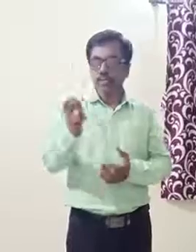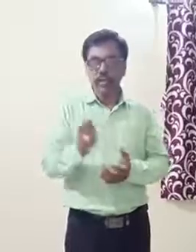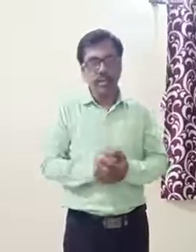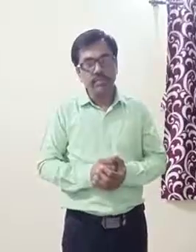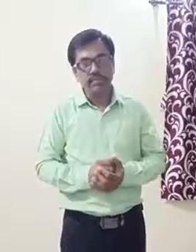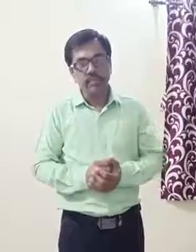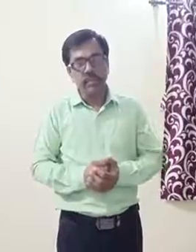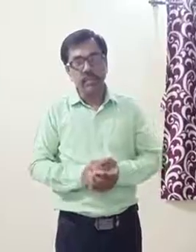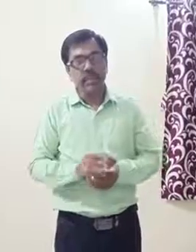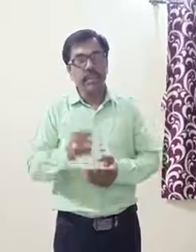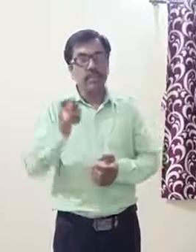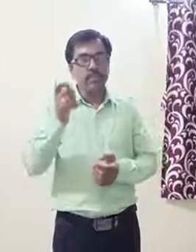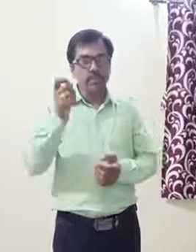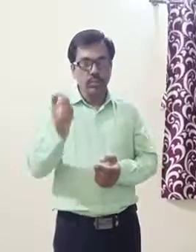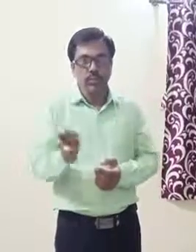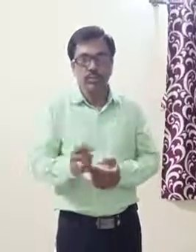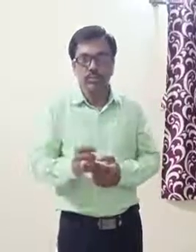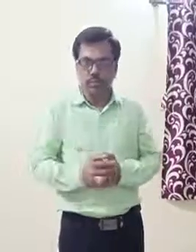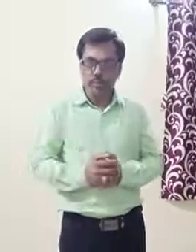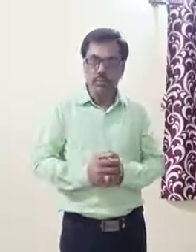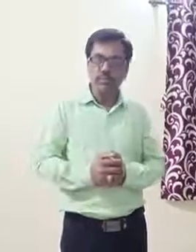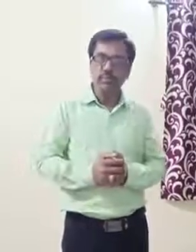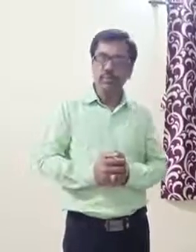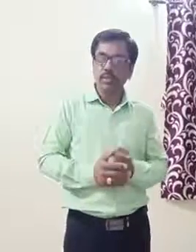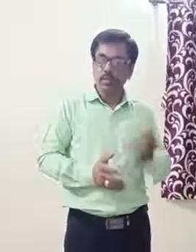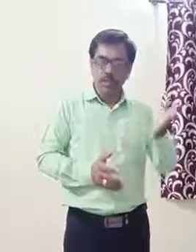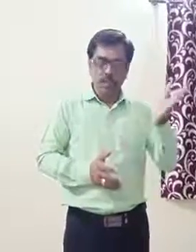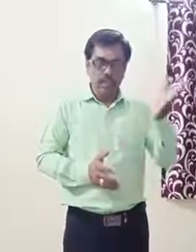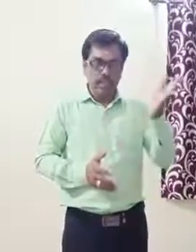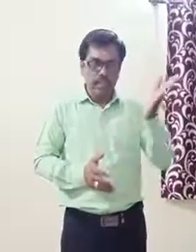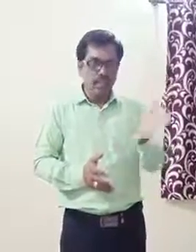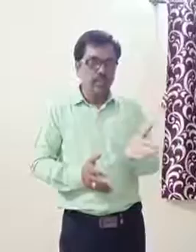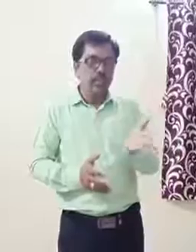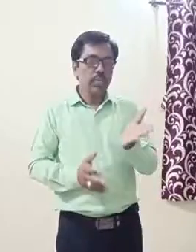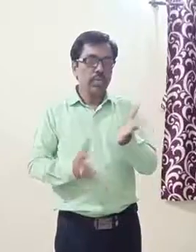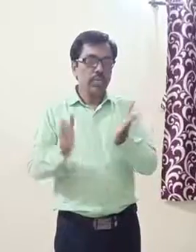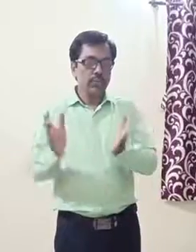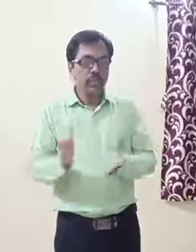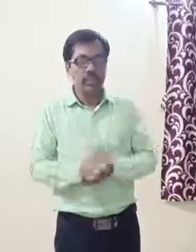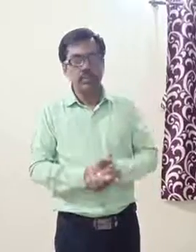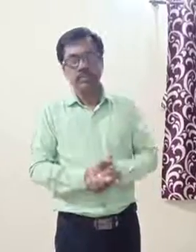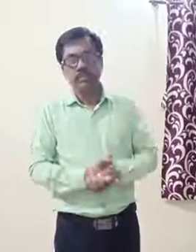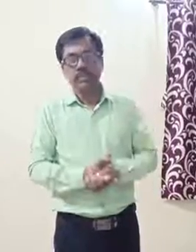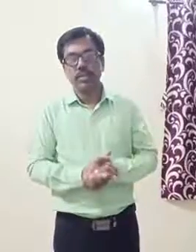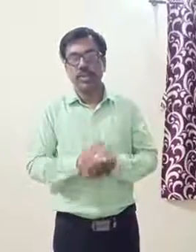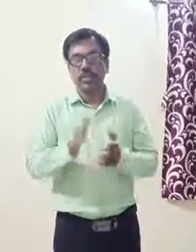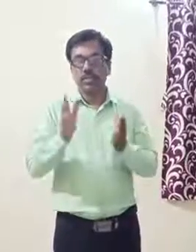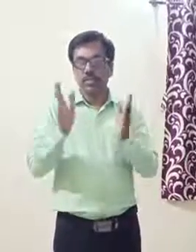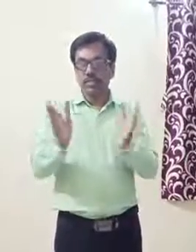fatherland, and la citoyenne means in the rule of monarch, the citizens